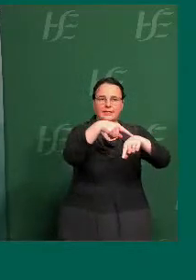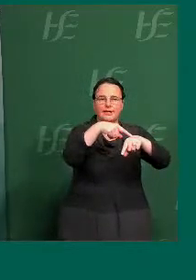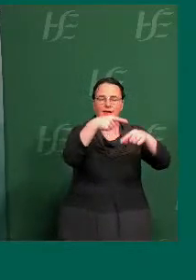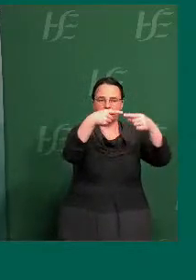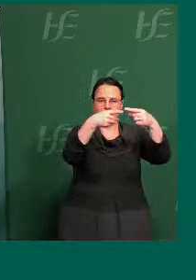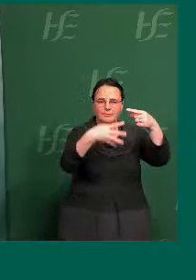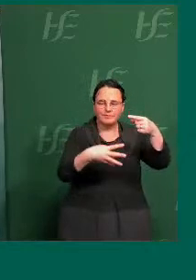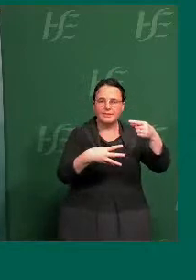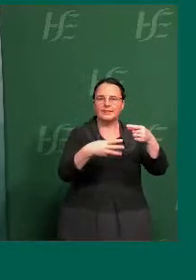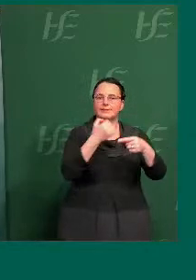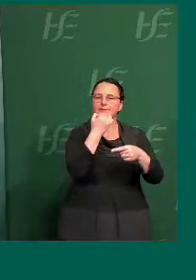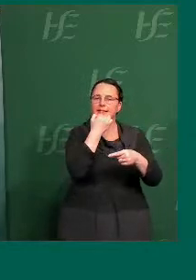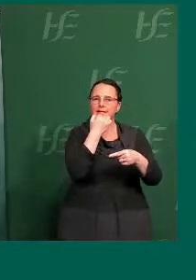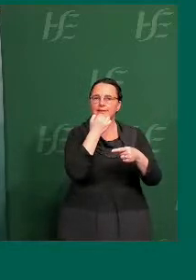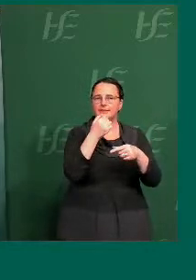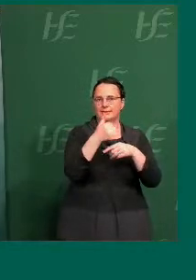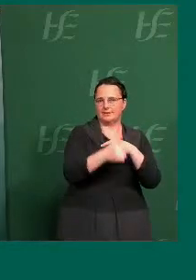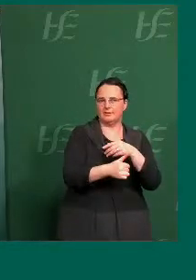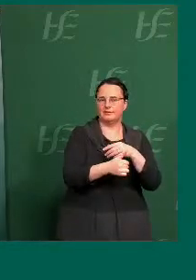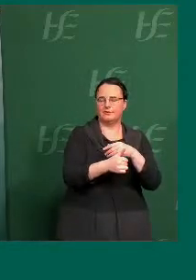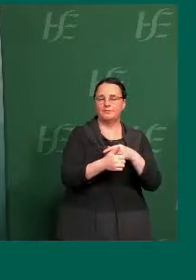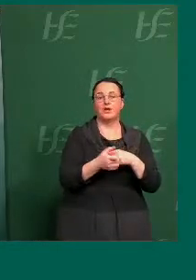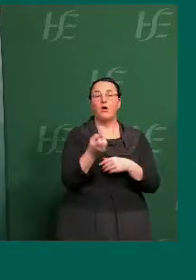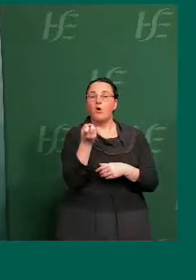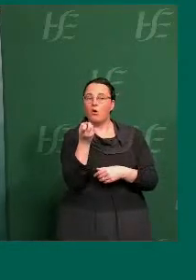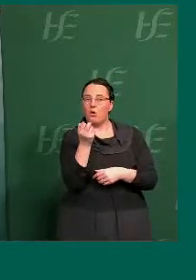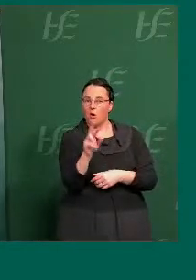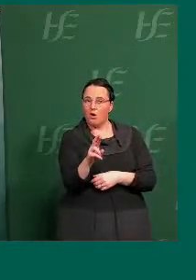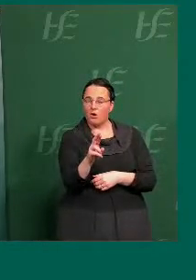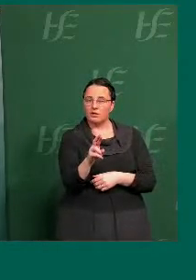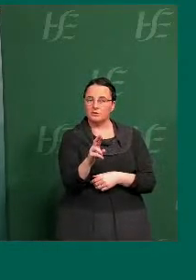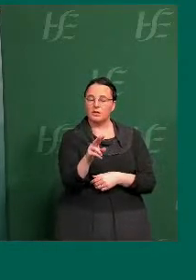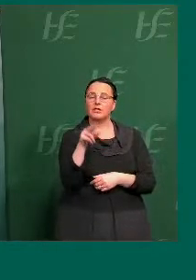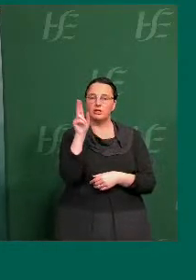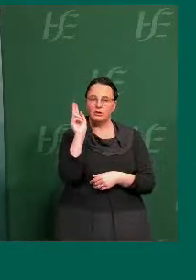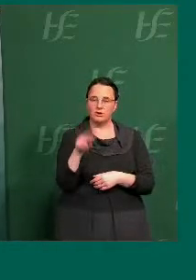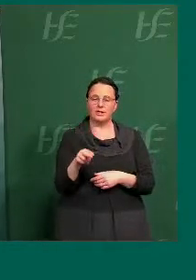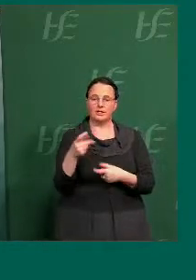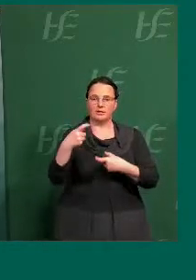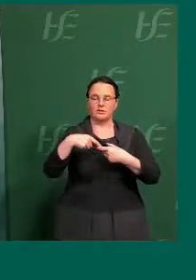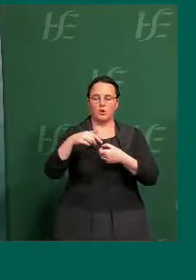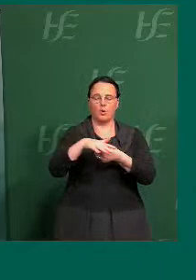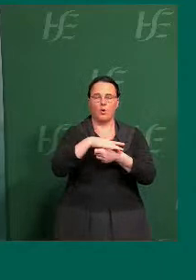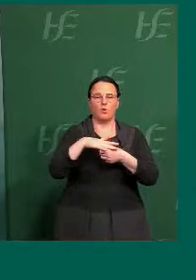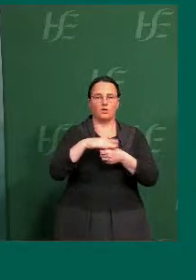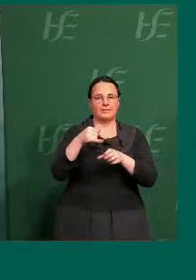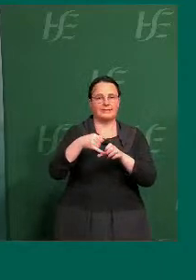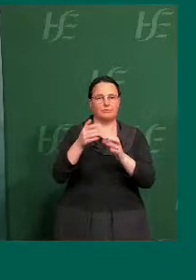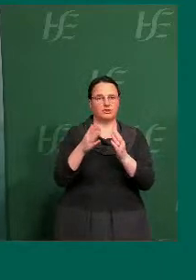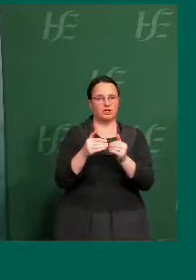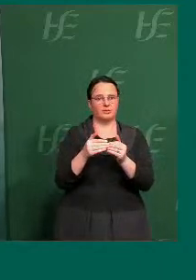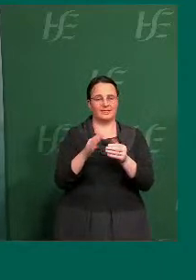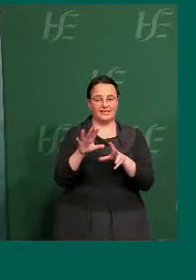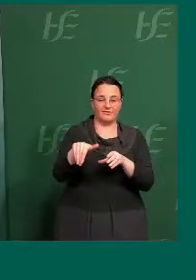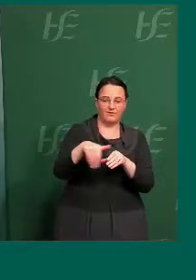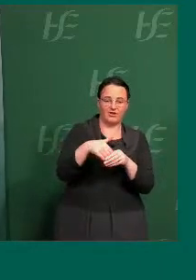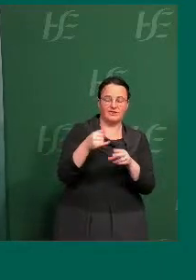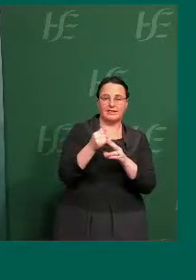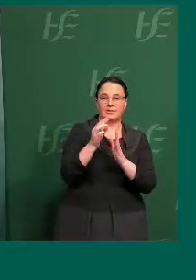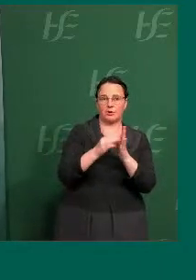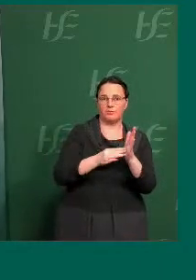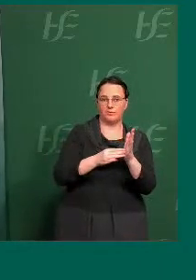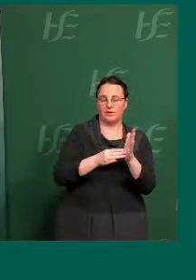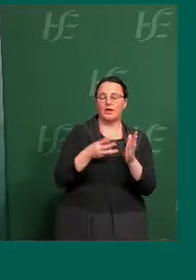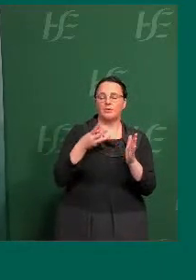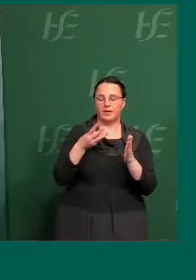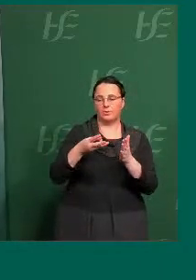centres. Or alternatively, you can contact your local pharmacy that's participating in the programme who will arrange